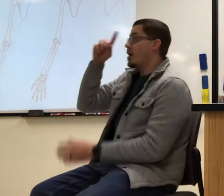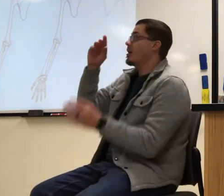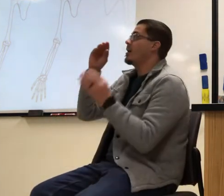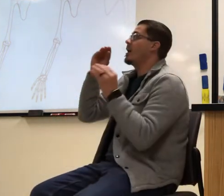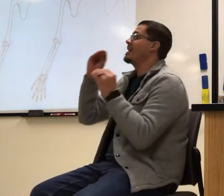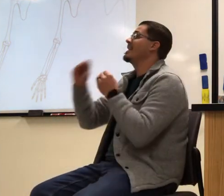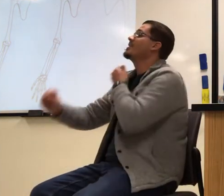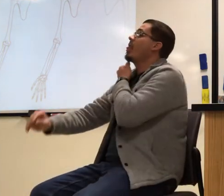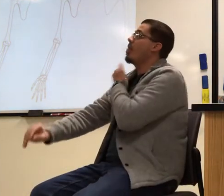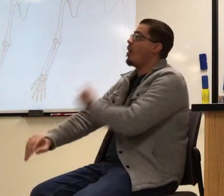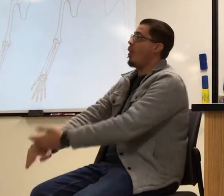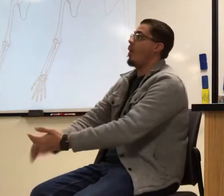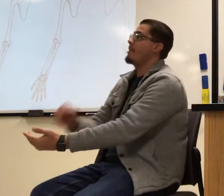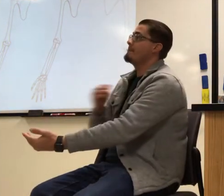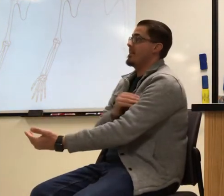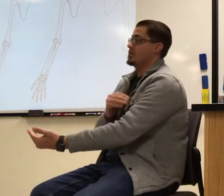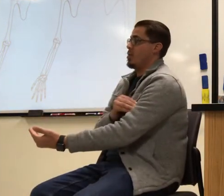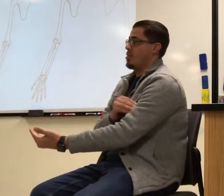the arm muscles